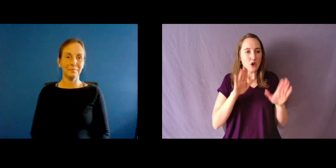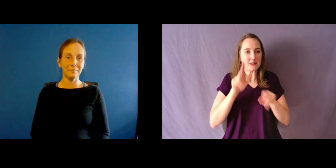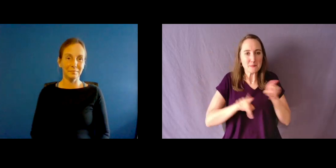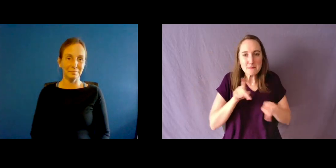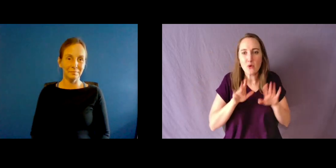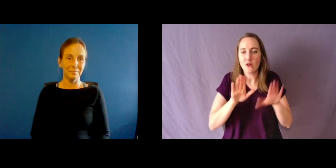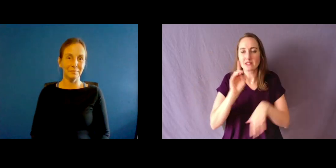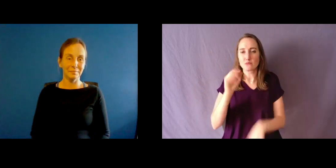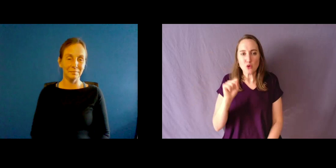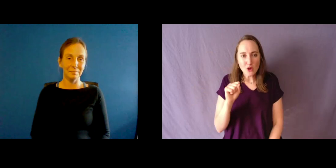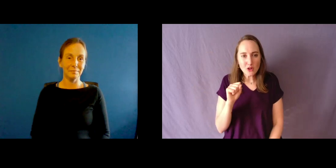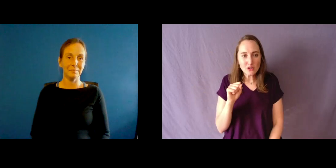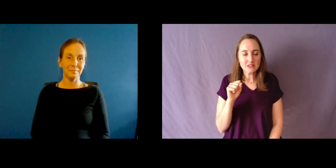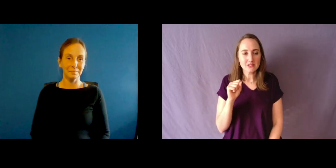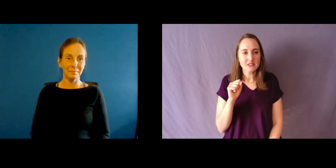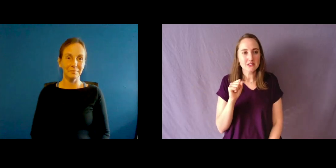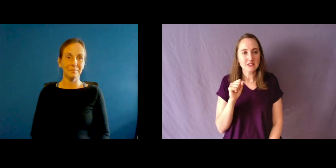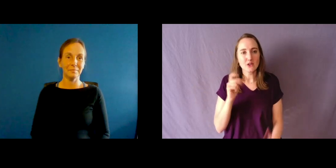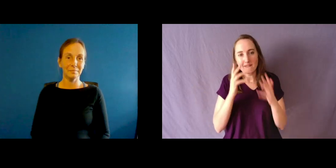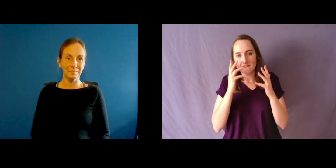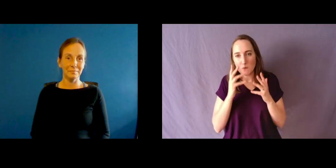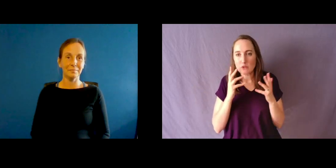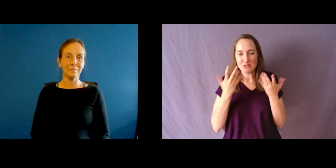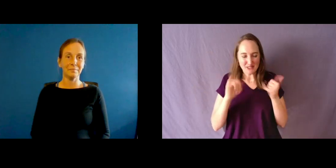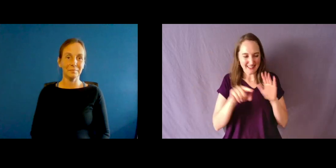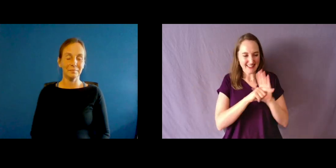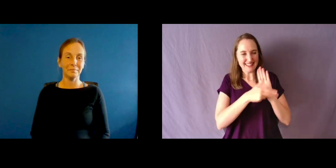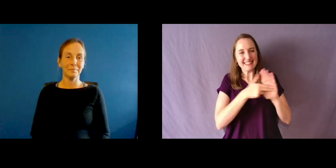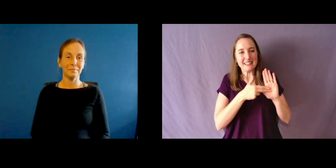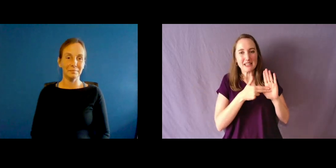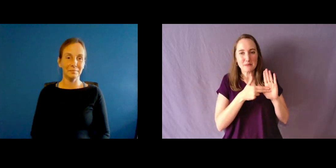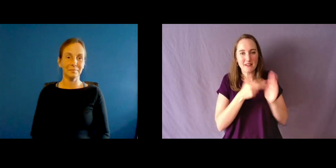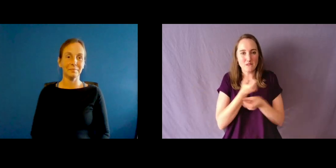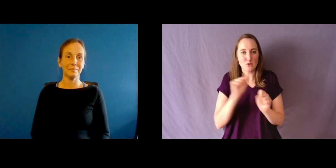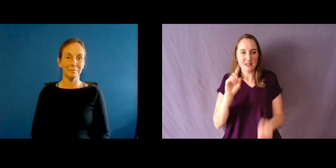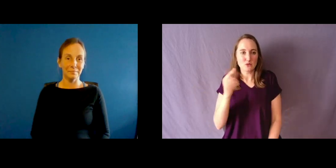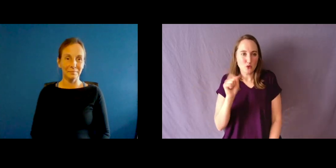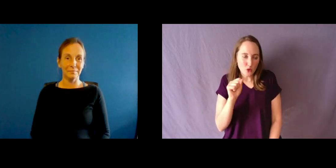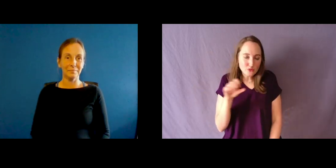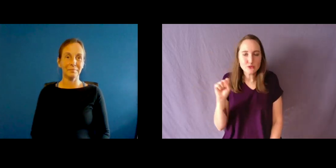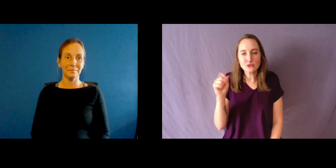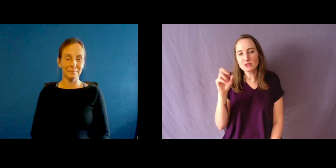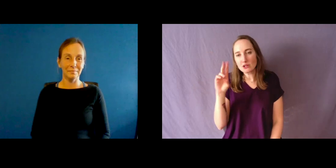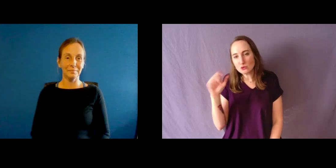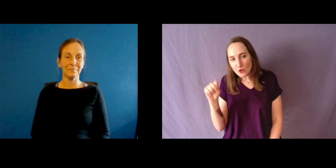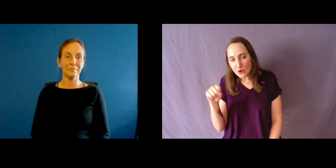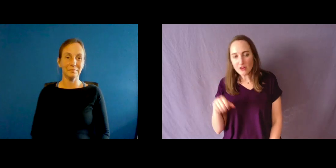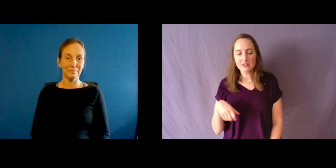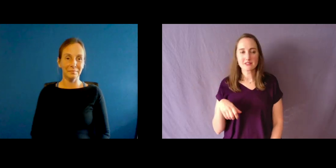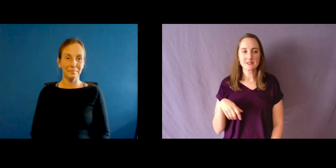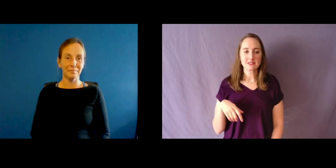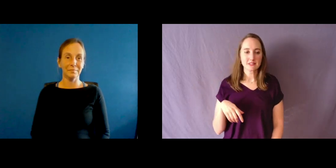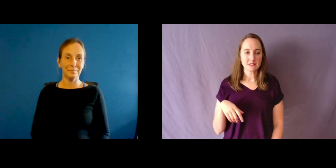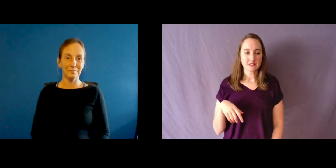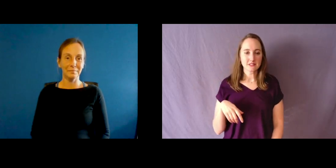these awesome dogs. Unfortunately, there is still that stigma on rescue dogs or shelter dogs, and